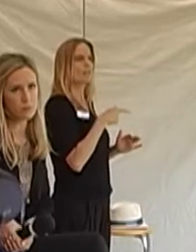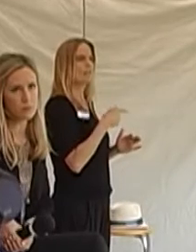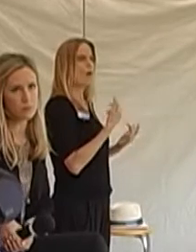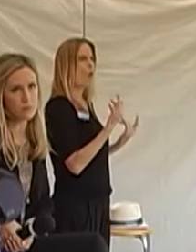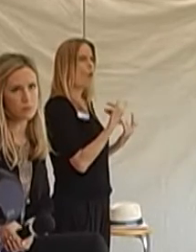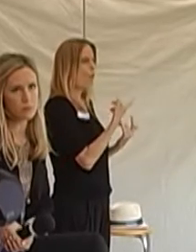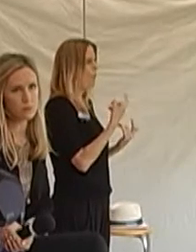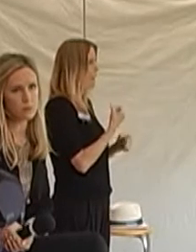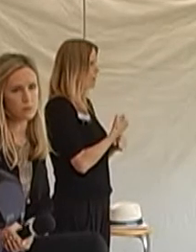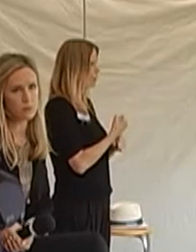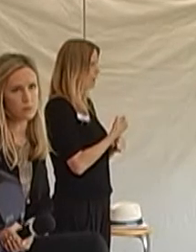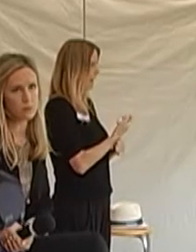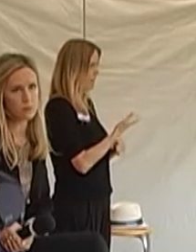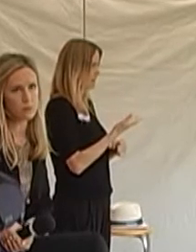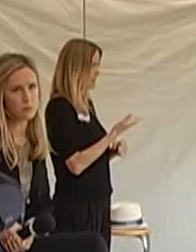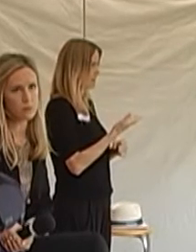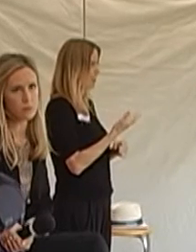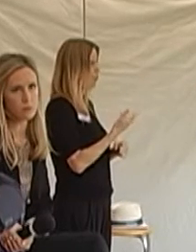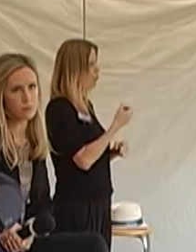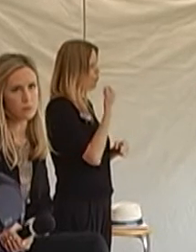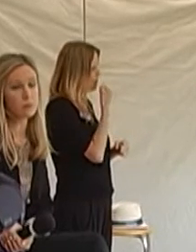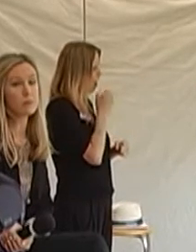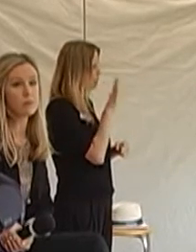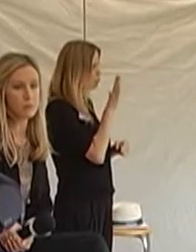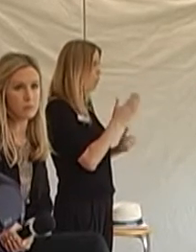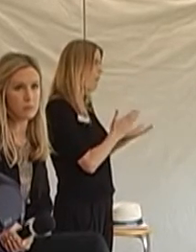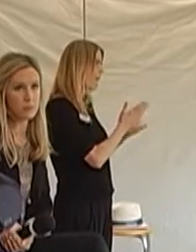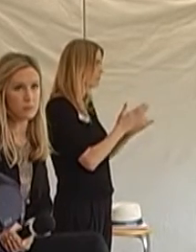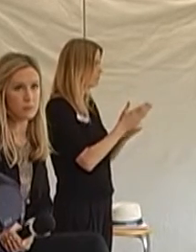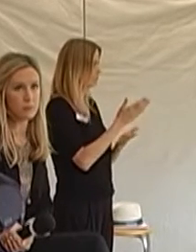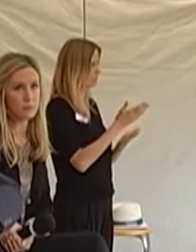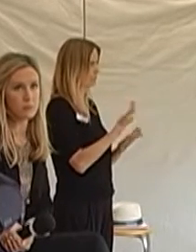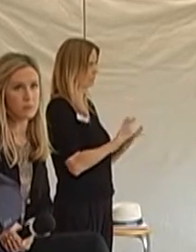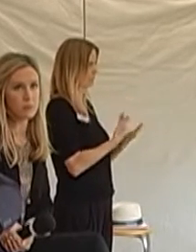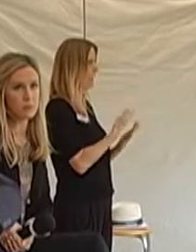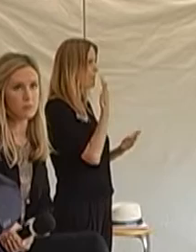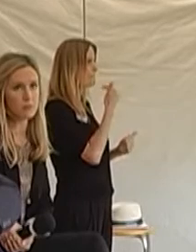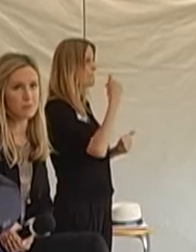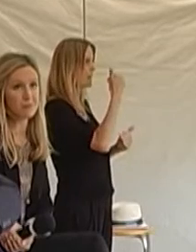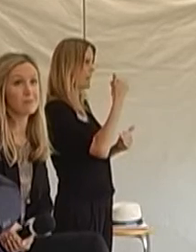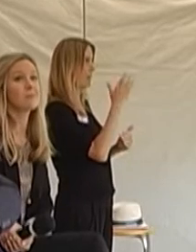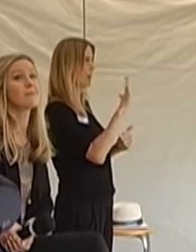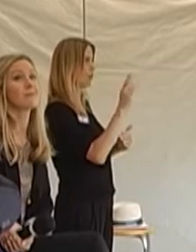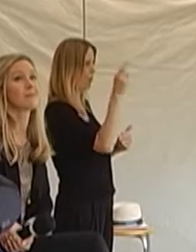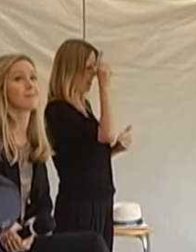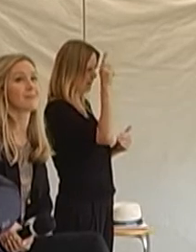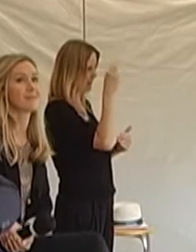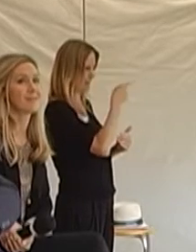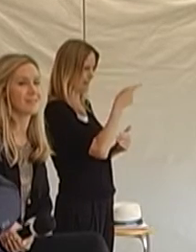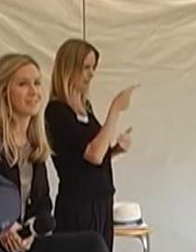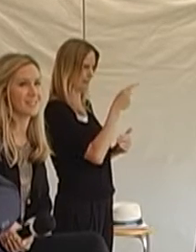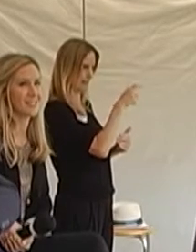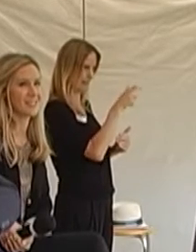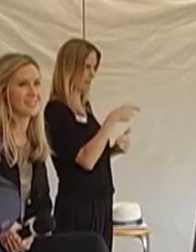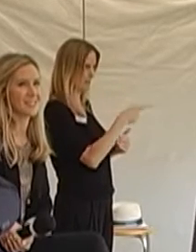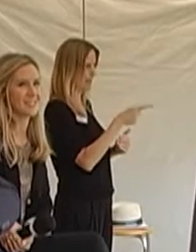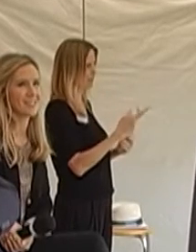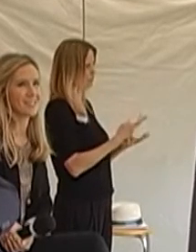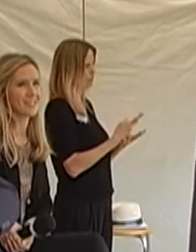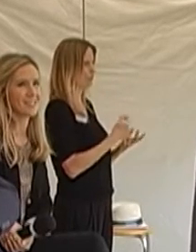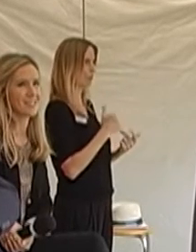of the perceived national traits of the Nordic people being really stoic and calm and emotionless. I think there